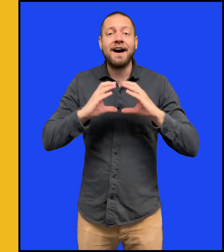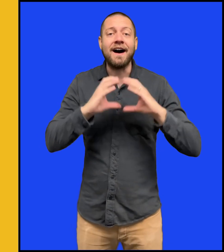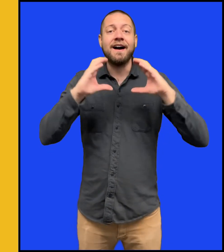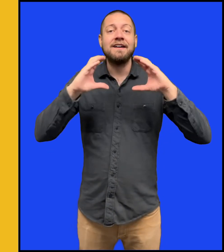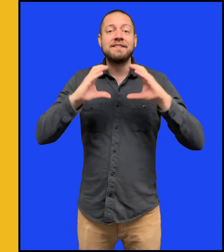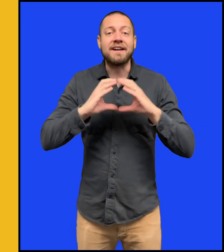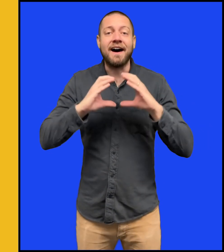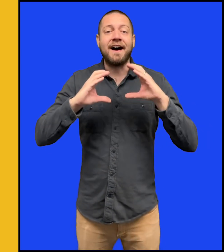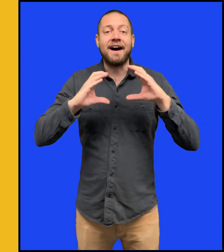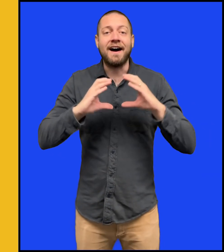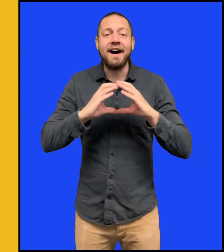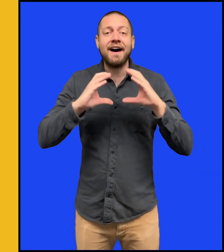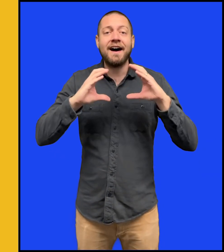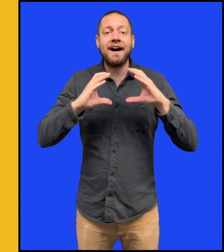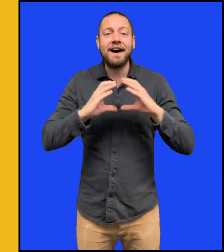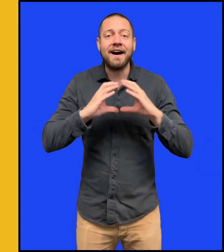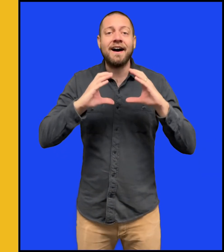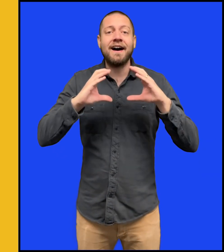Ta,